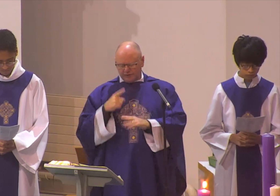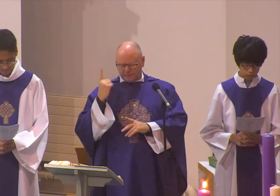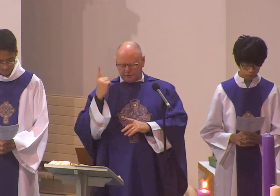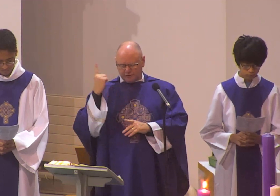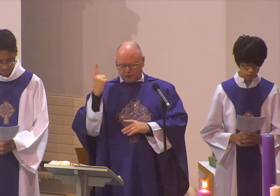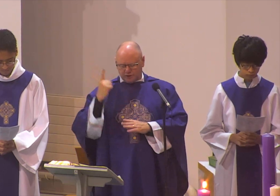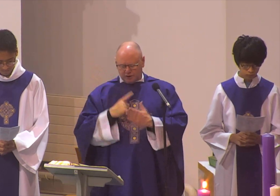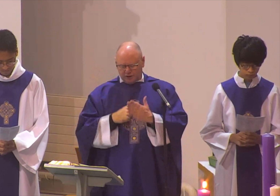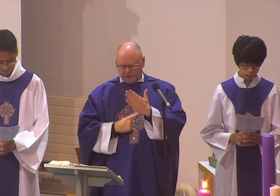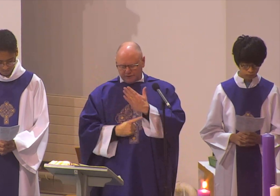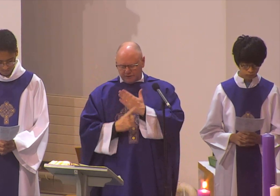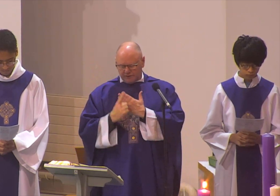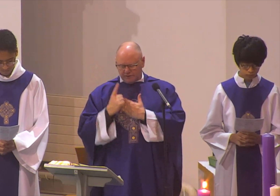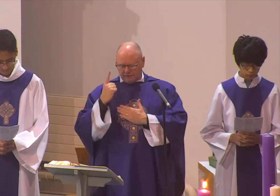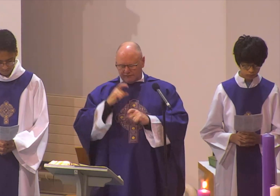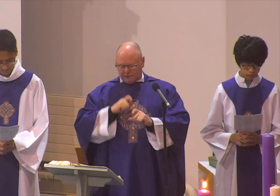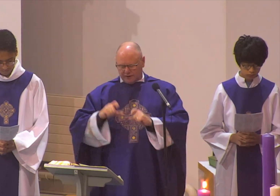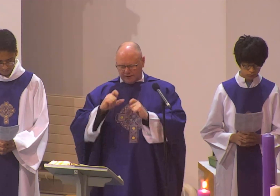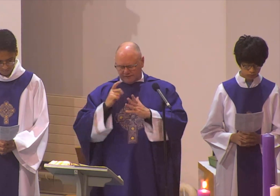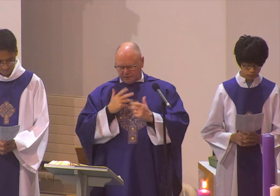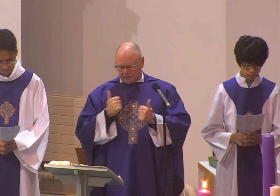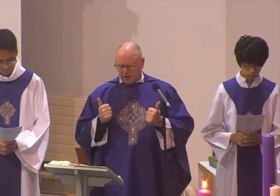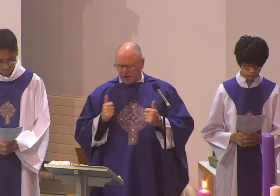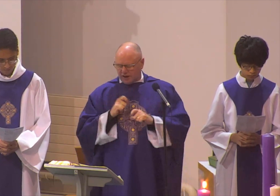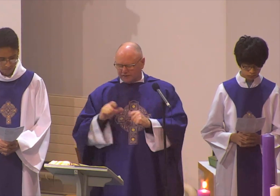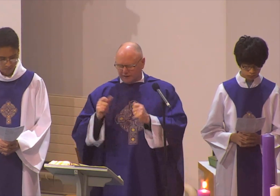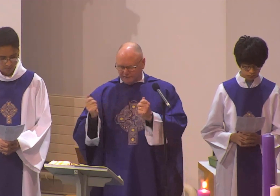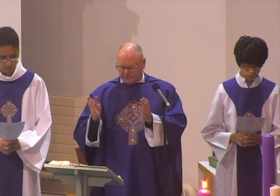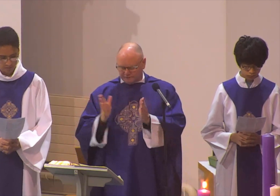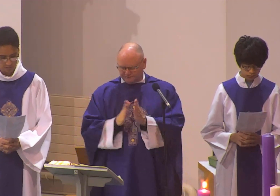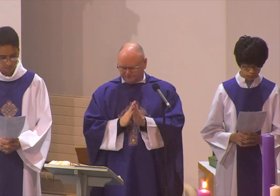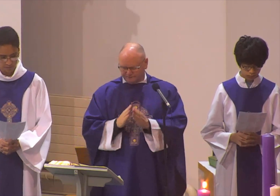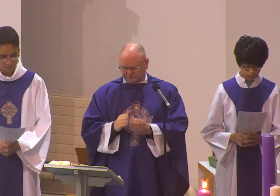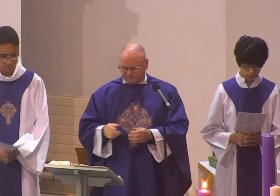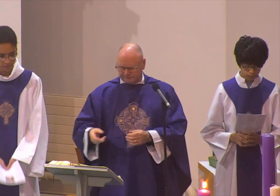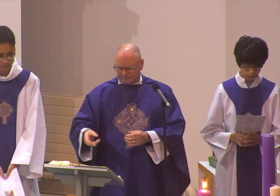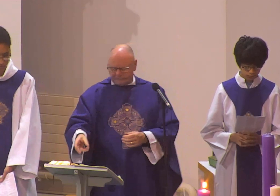Holy Spirit, one God, forever and ever.